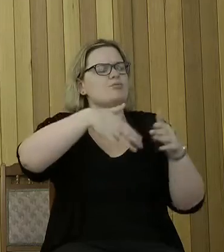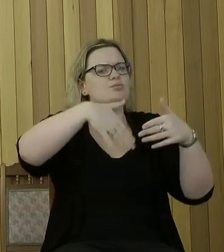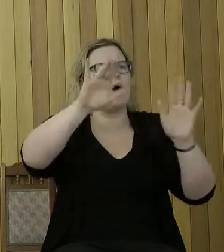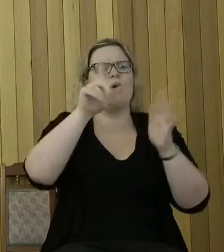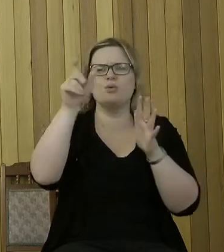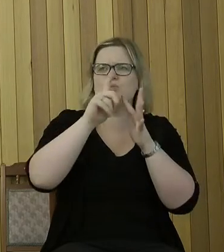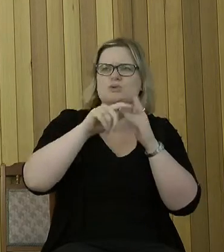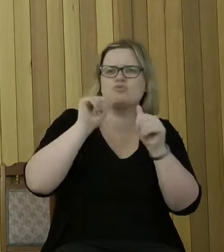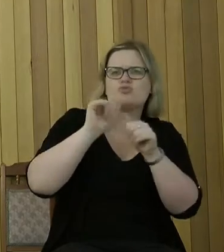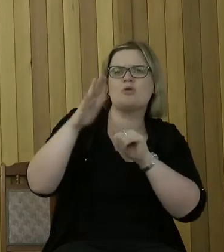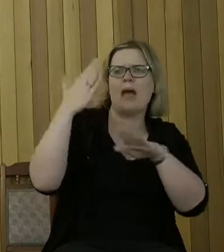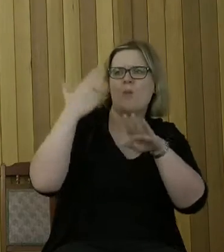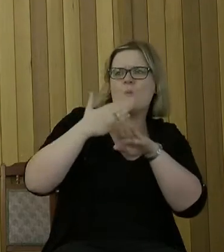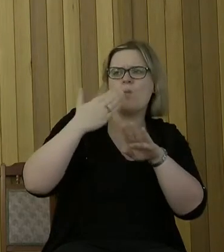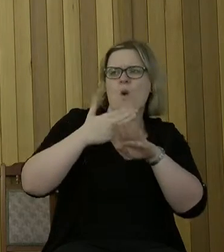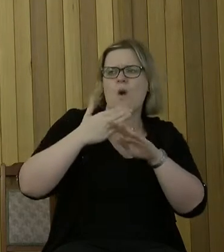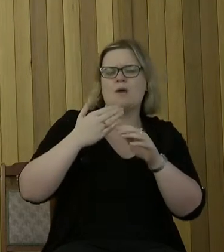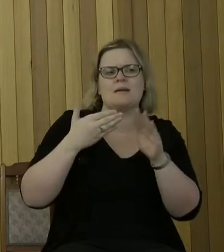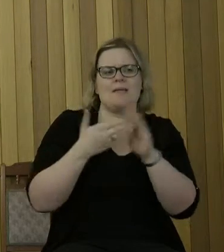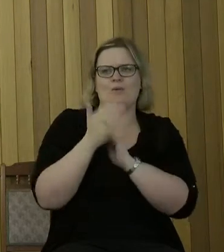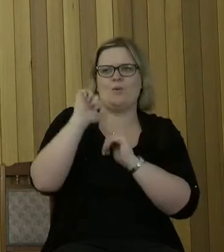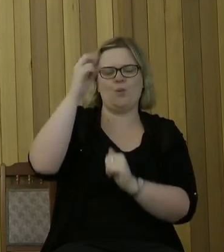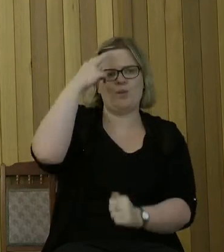mighty works in your name?